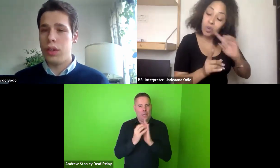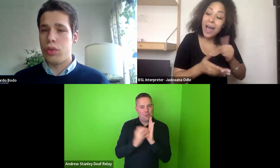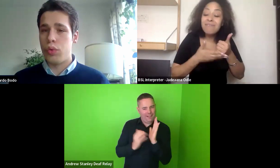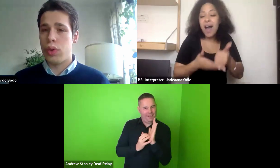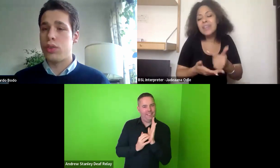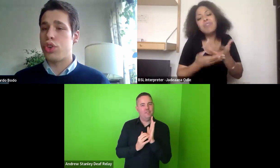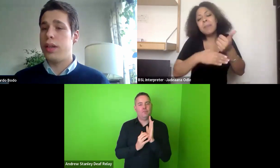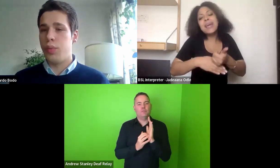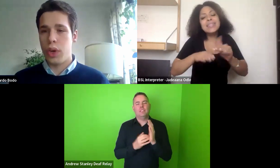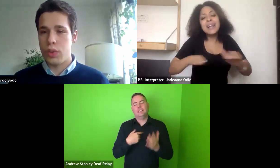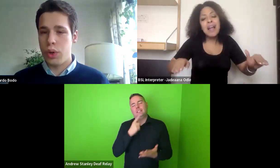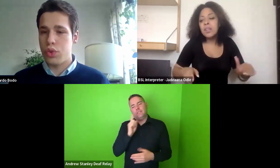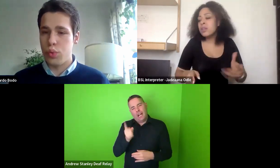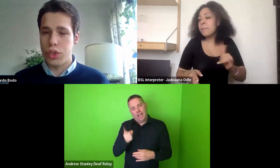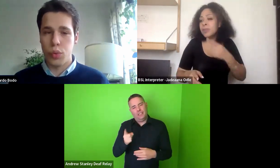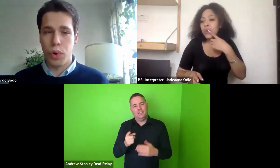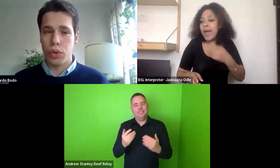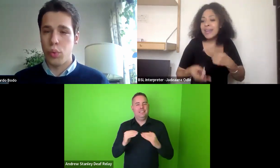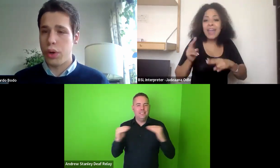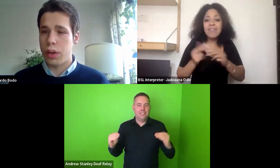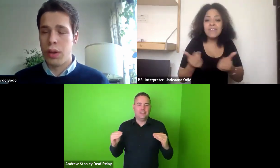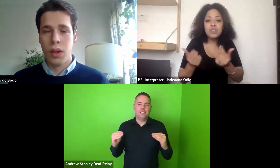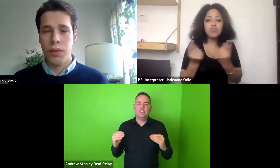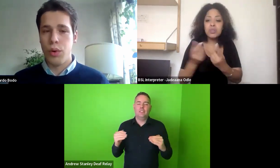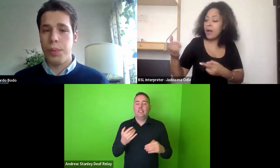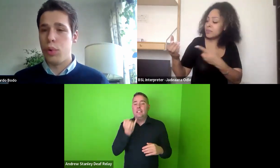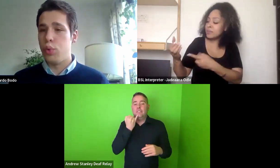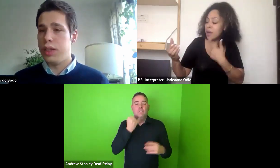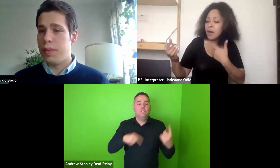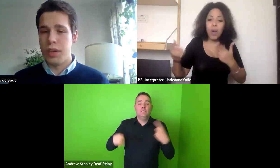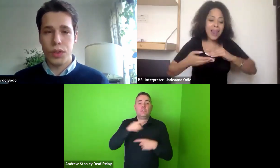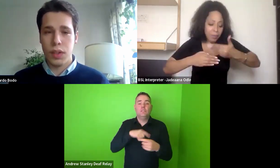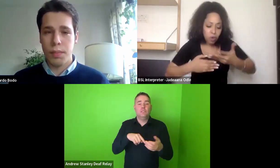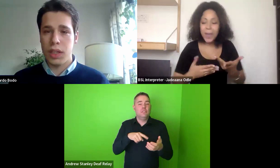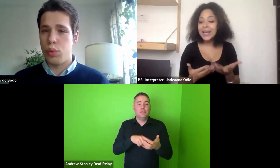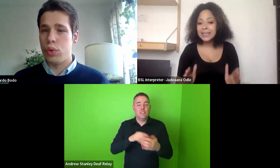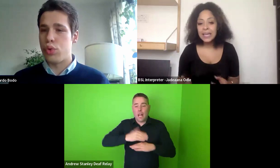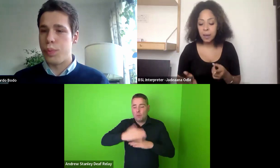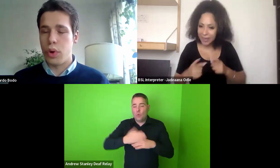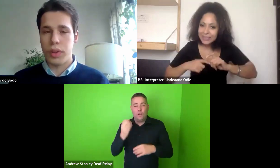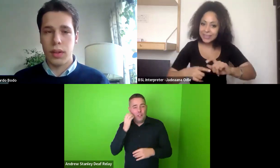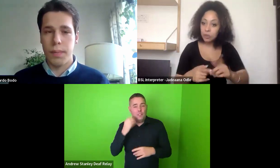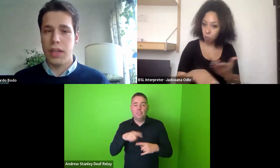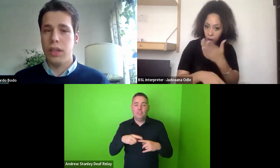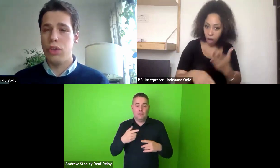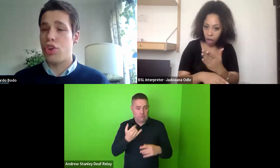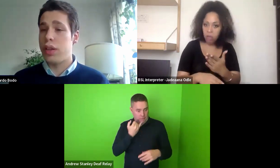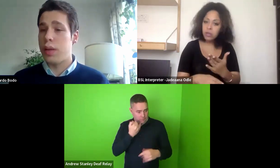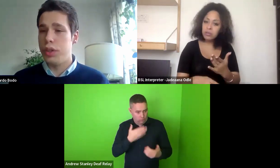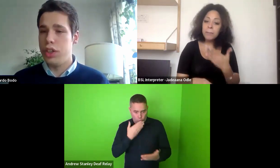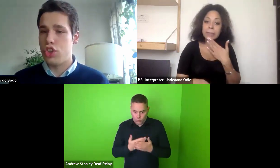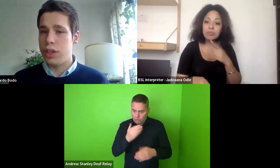you can donate it to a social enterprise where it will support work for people who need them the most, but it will also support